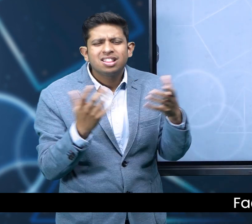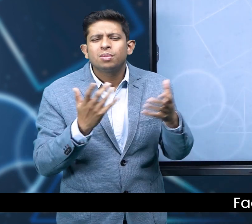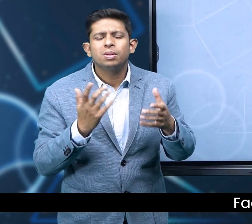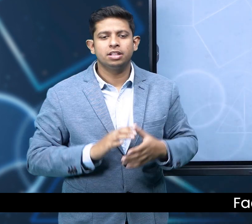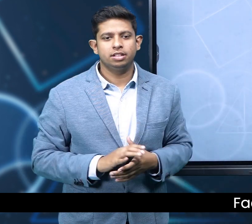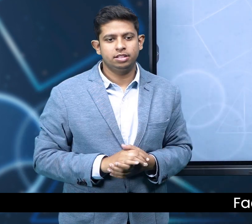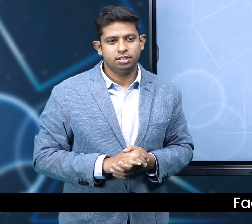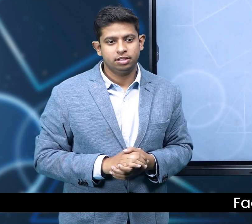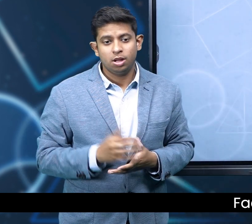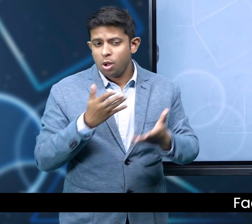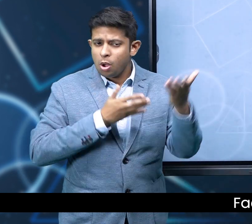Factors of 12.